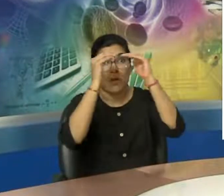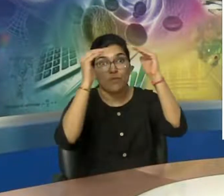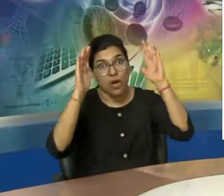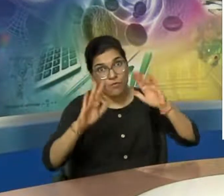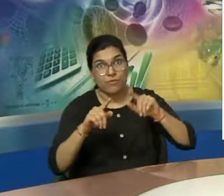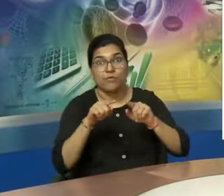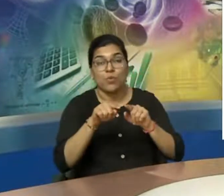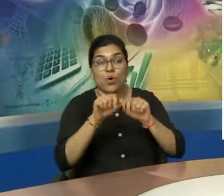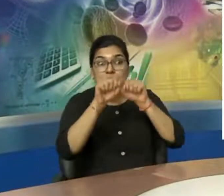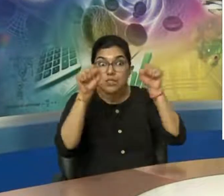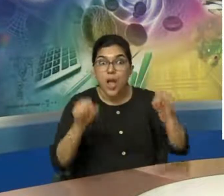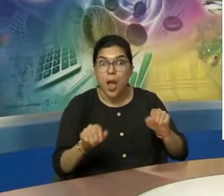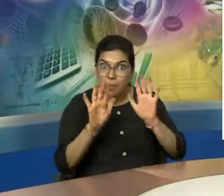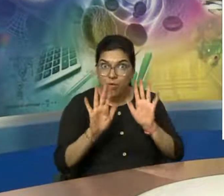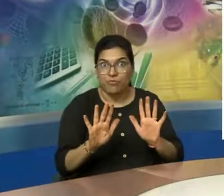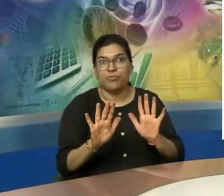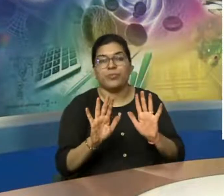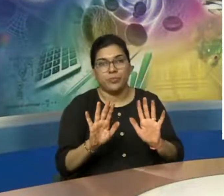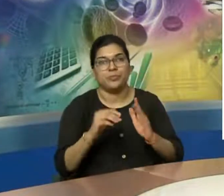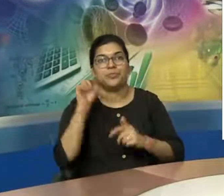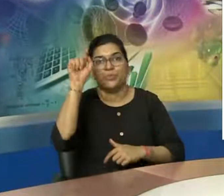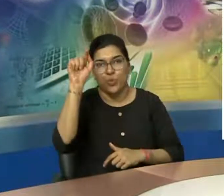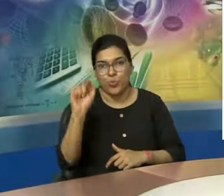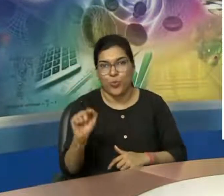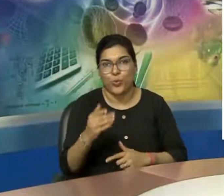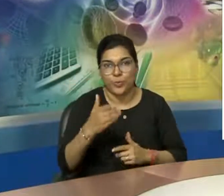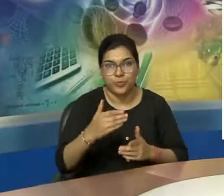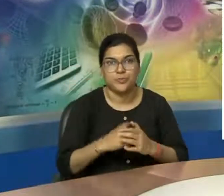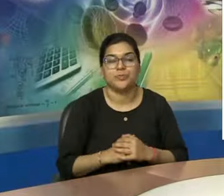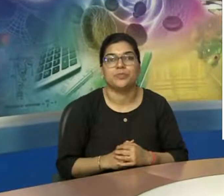Let us now understand the ecological level of organization.